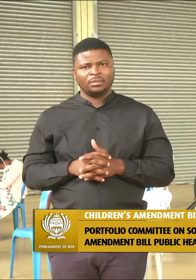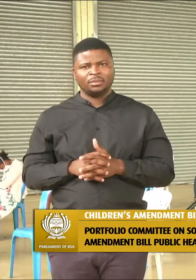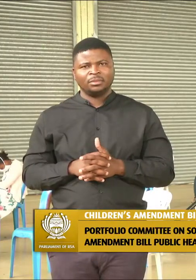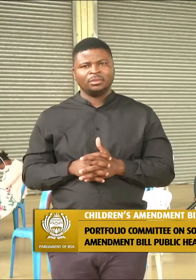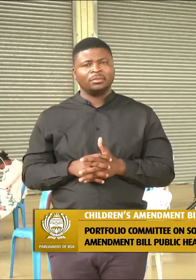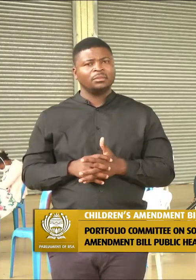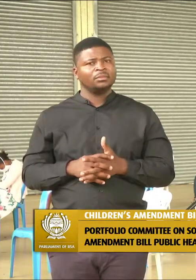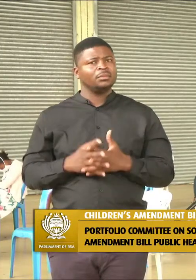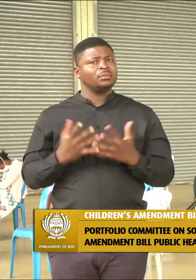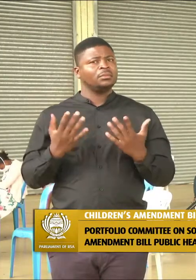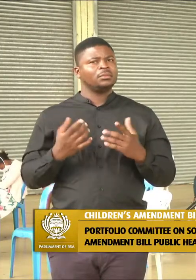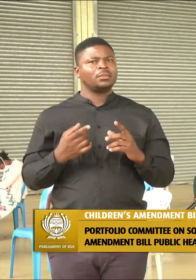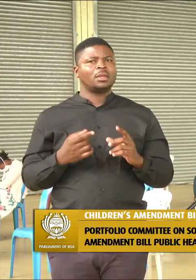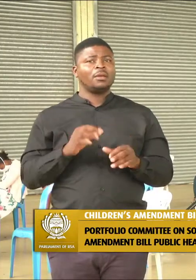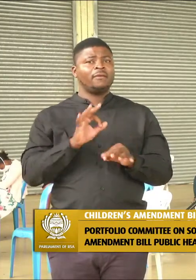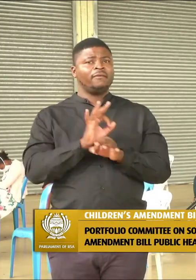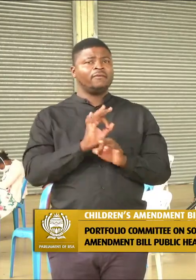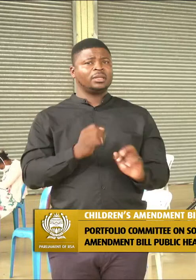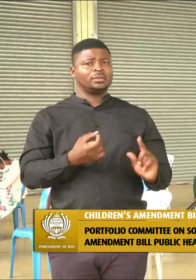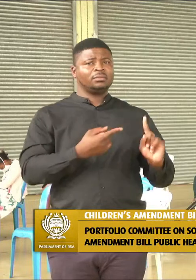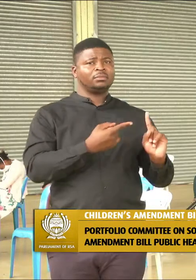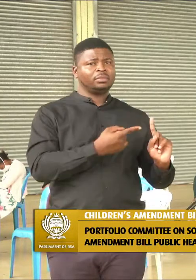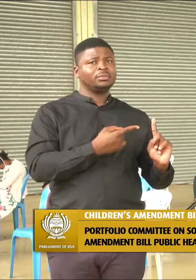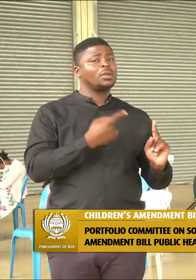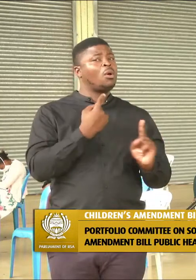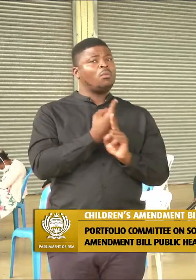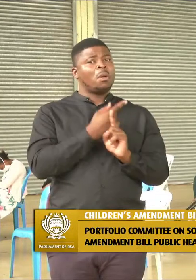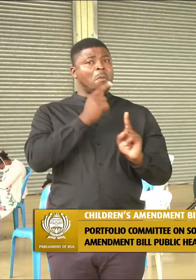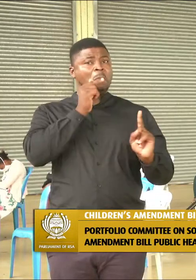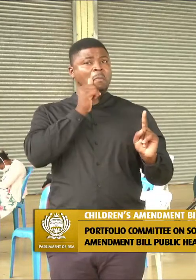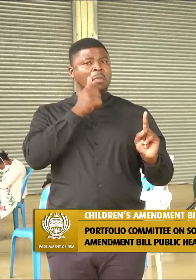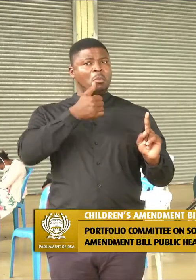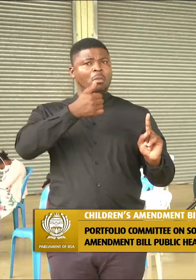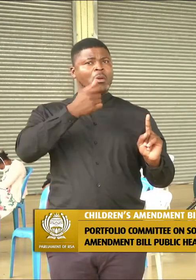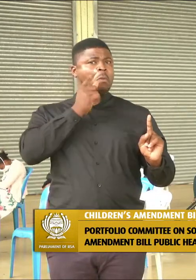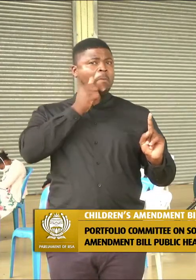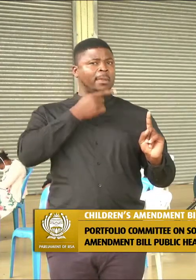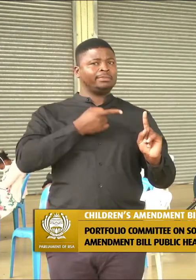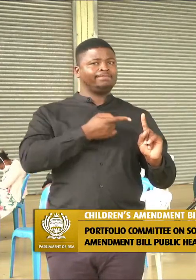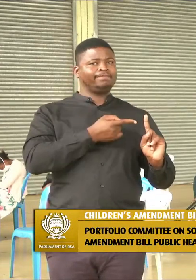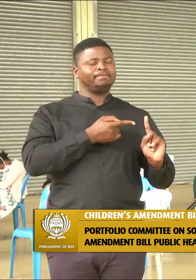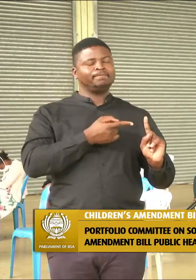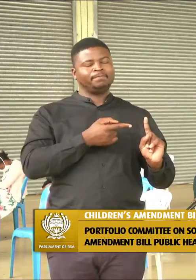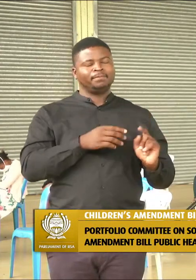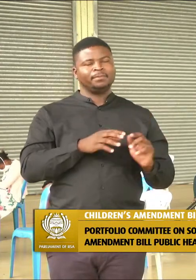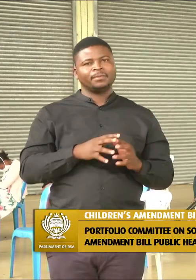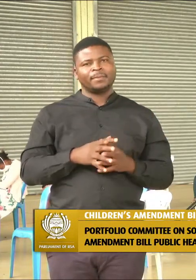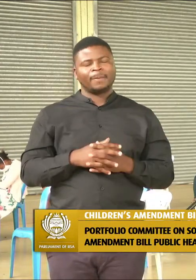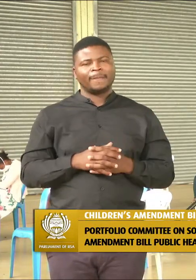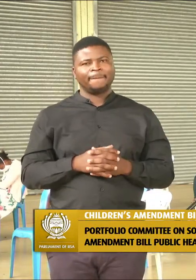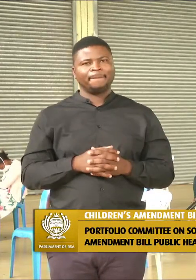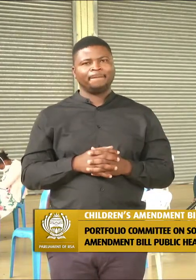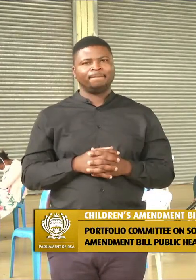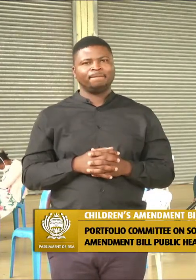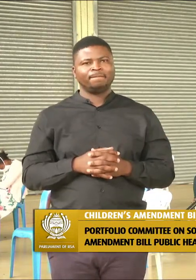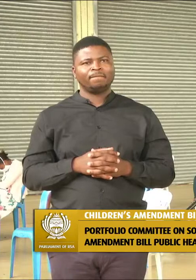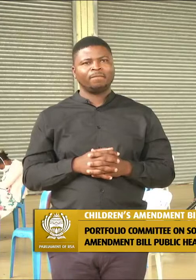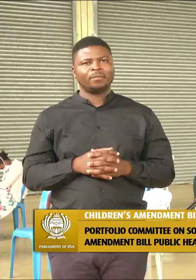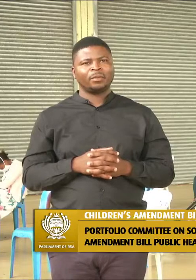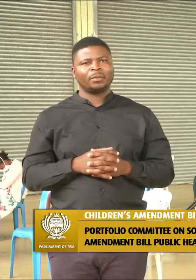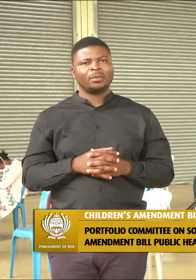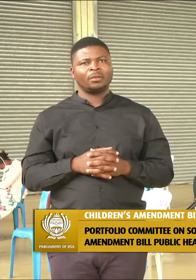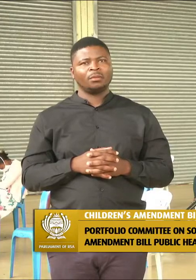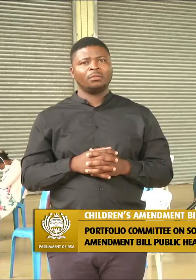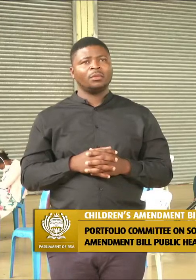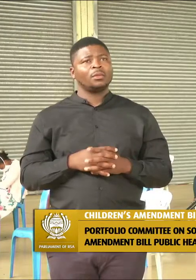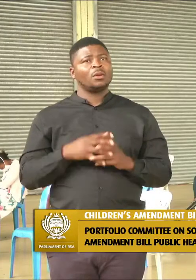These fathers, who are good men, Labo baba abawobaba bahle futhi are dragged through